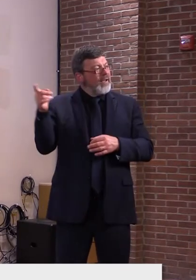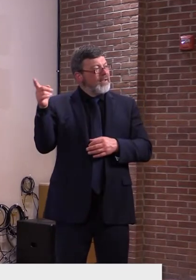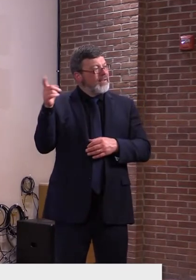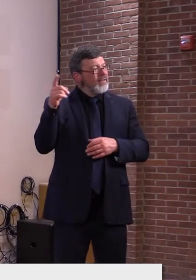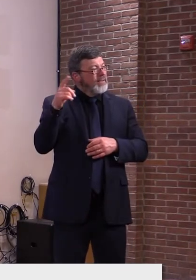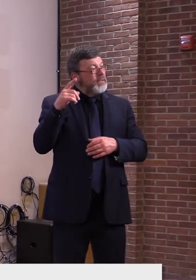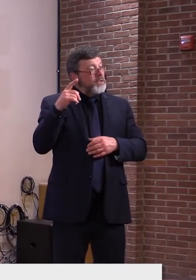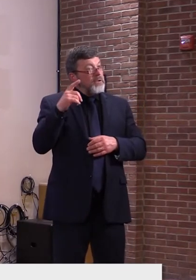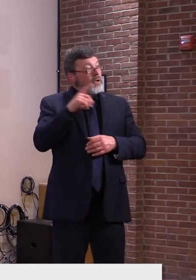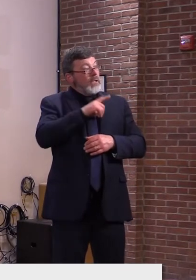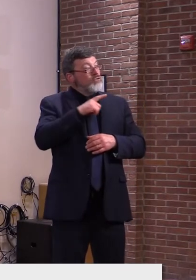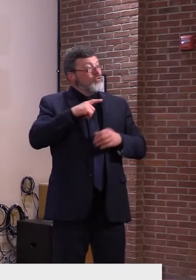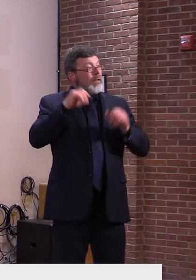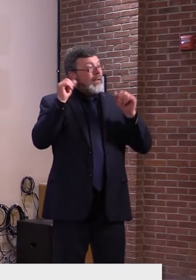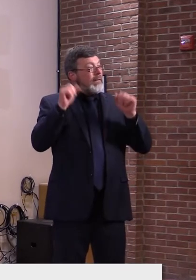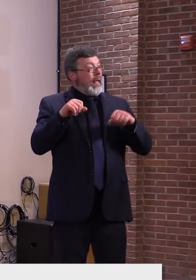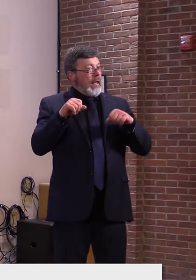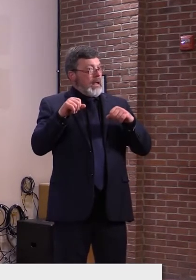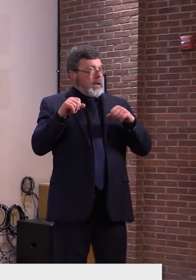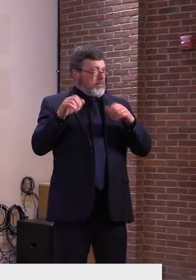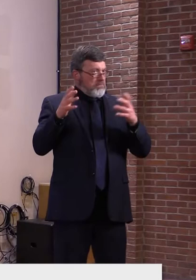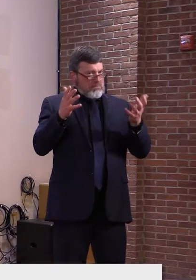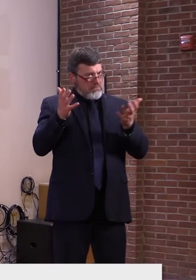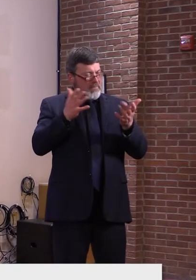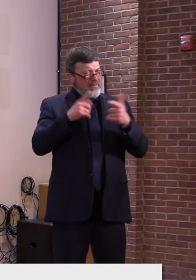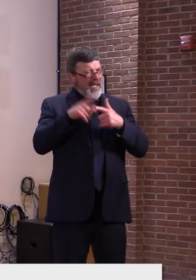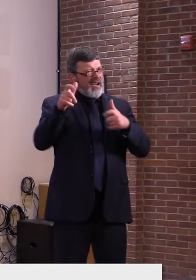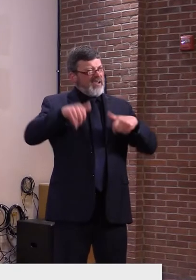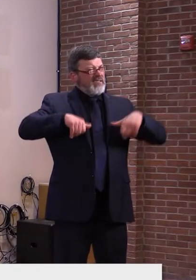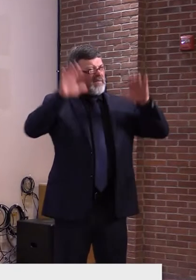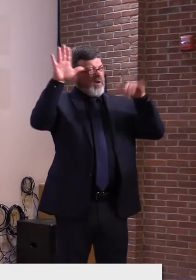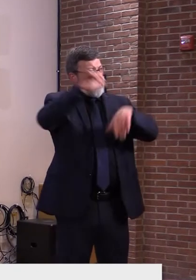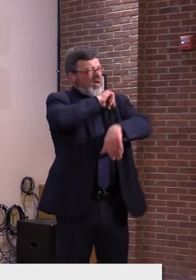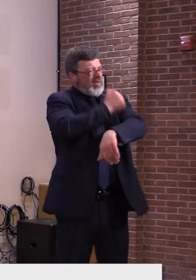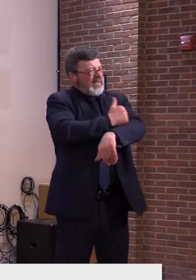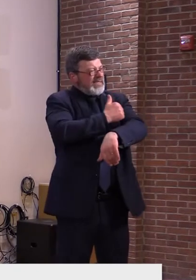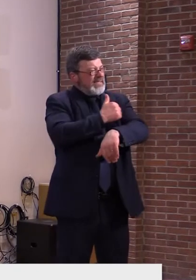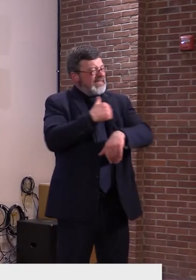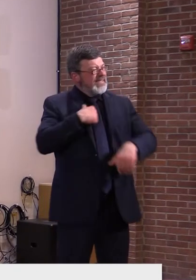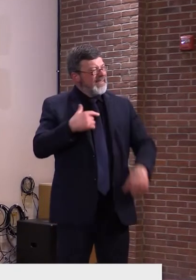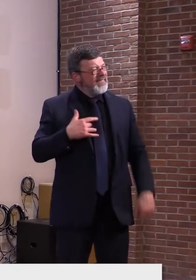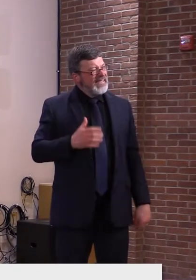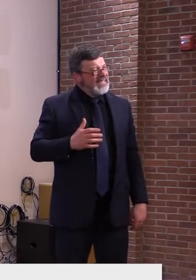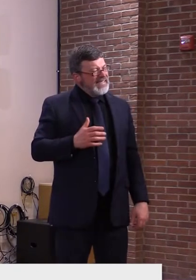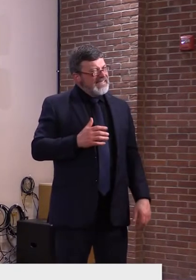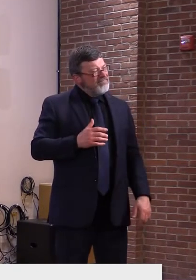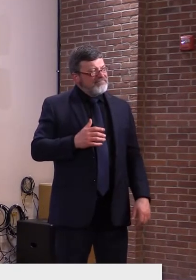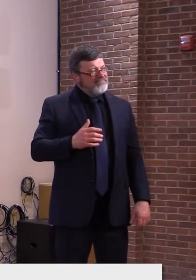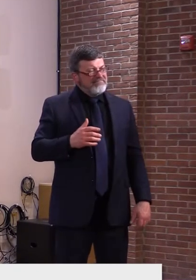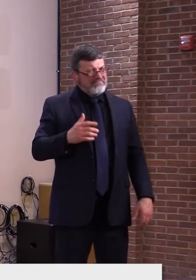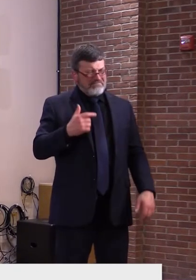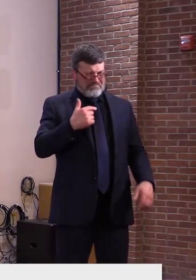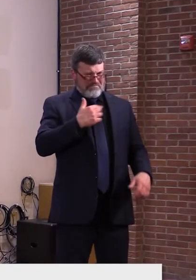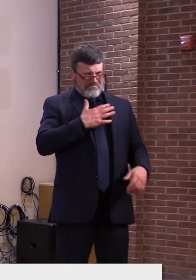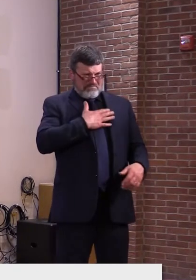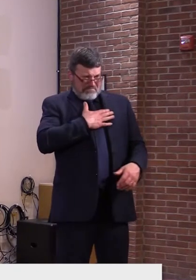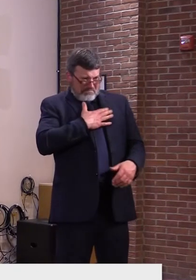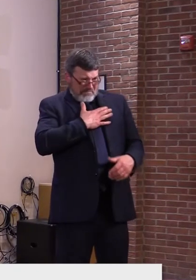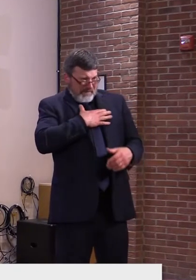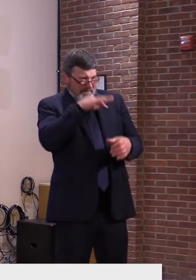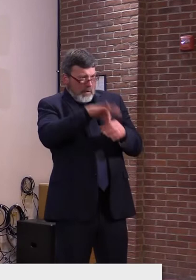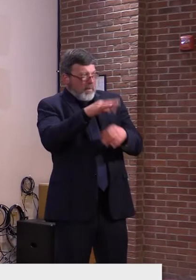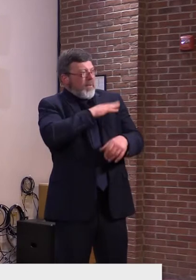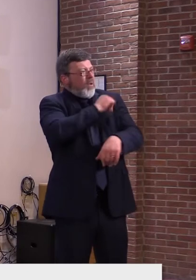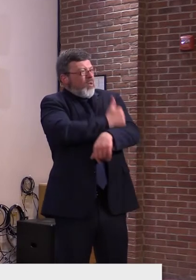vote, but they can't give up mine, or they shouldn't give up my authority to weigh in, and that's what they're doing.